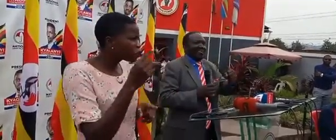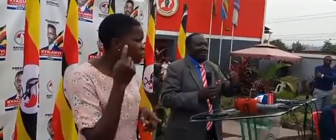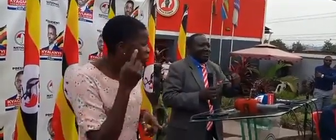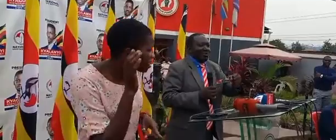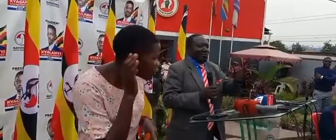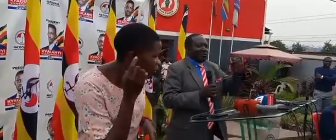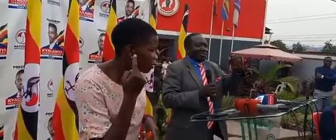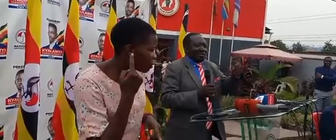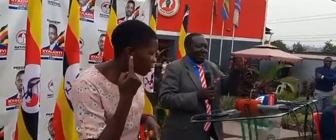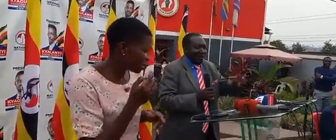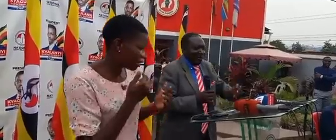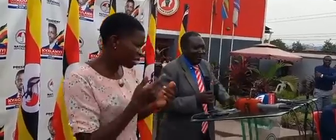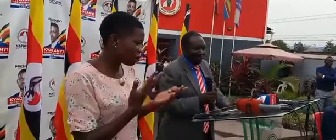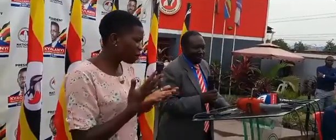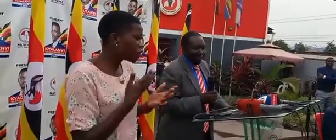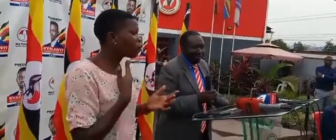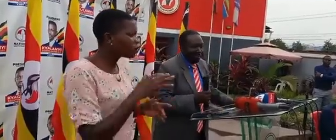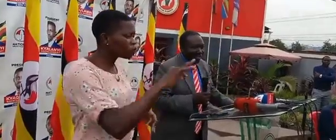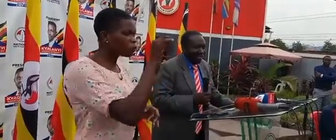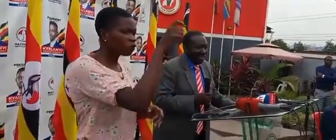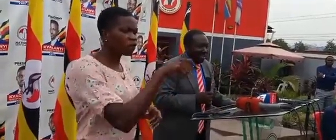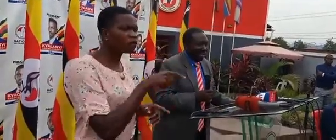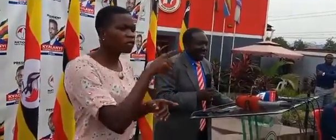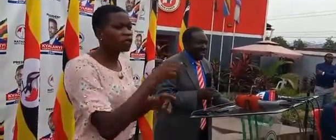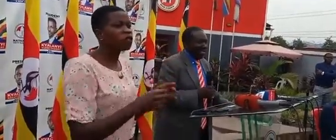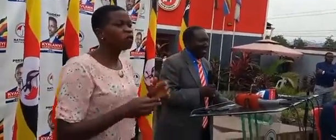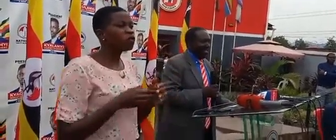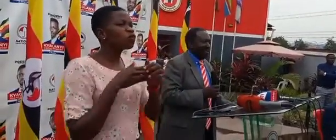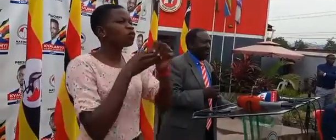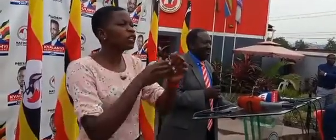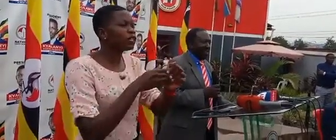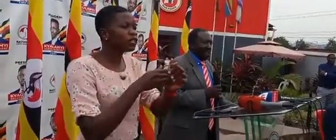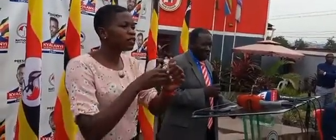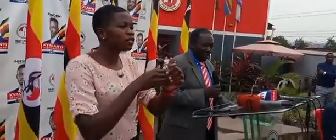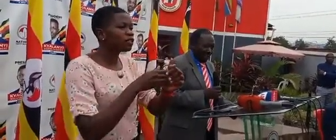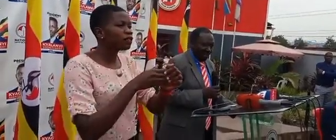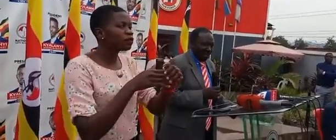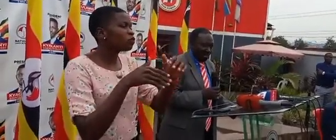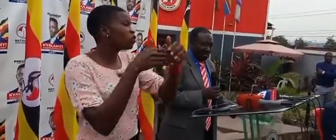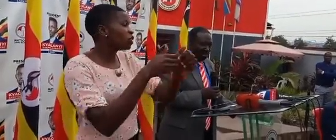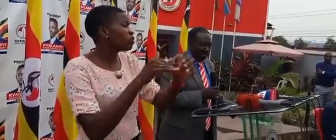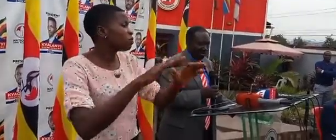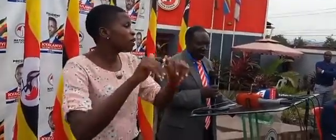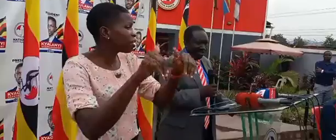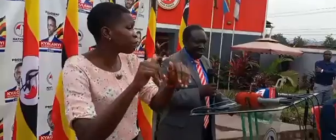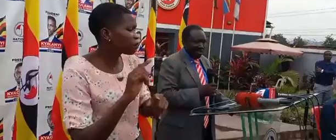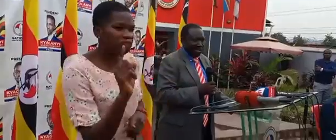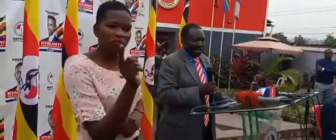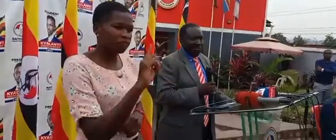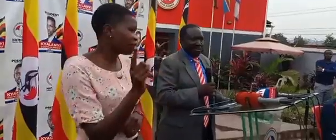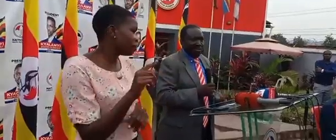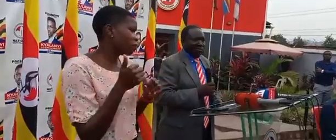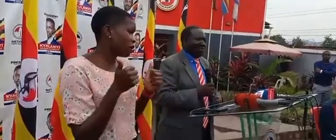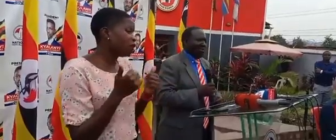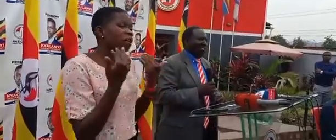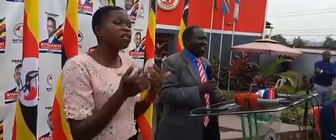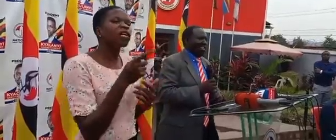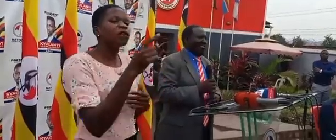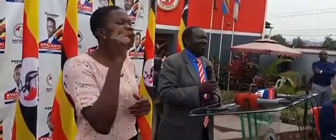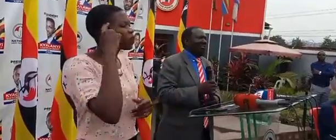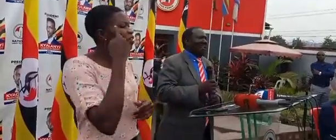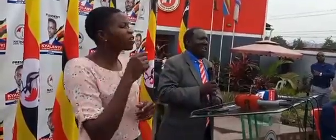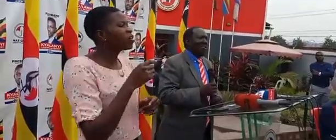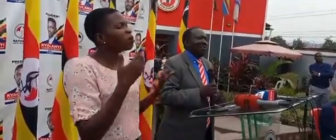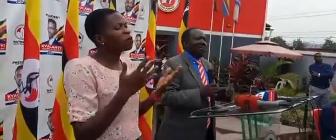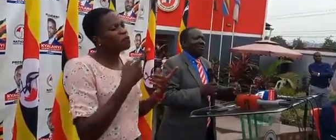yani wetusimbyewo nga candidate owa bwa speaker bwa parliament. Kale muleme kutulowoozeza